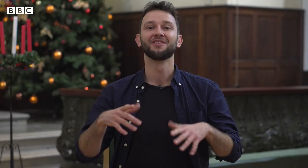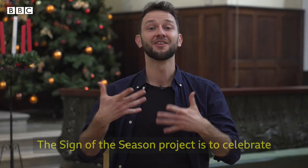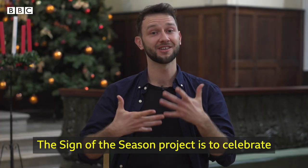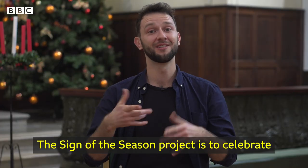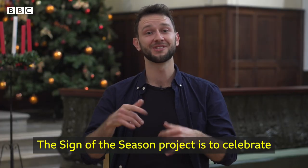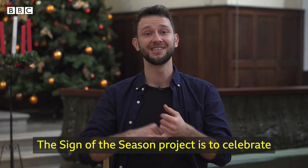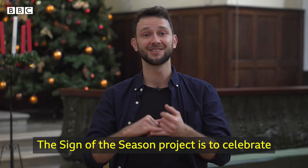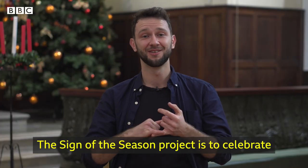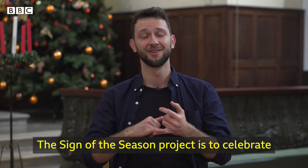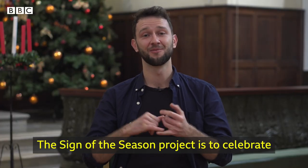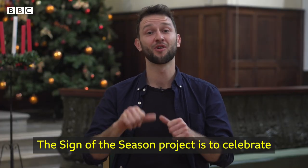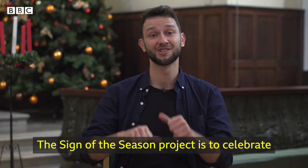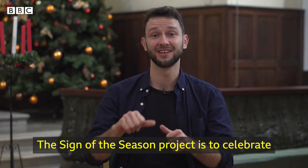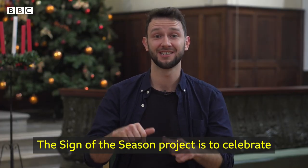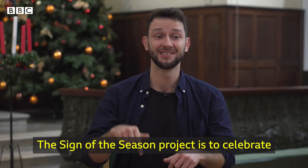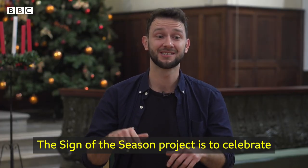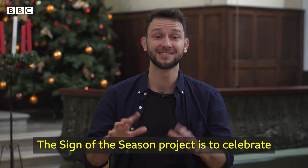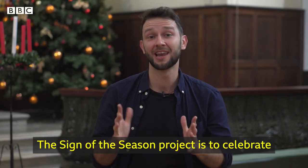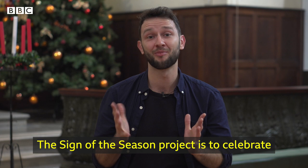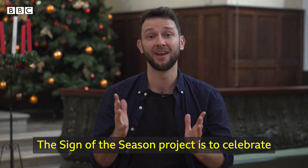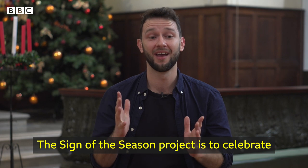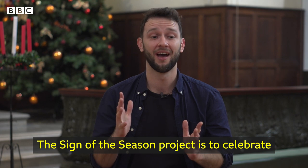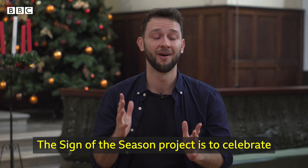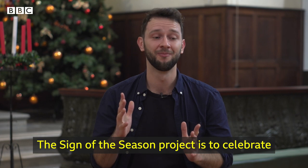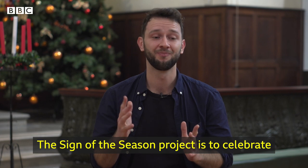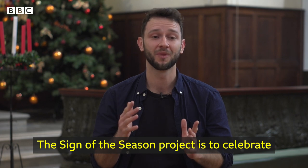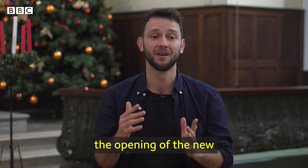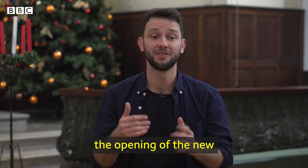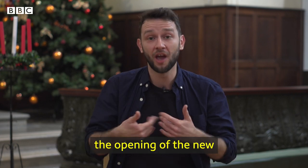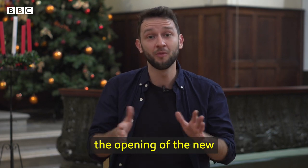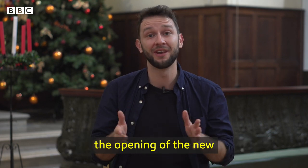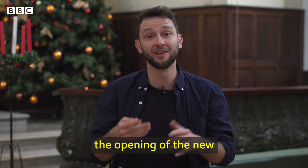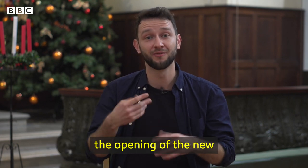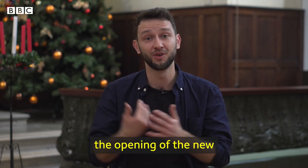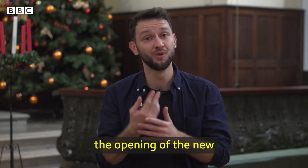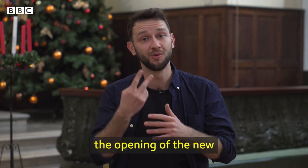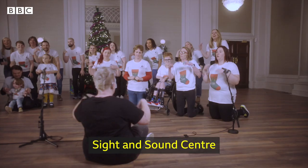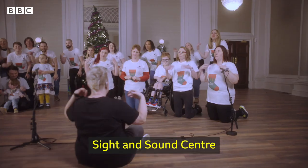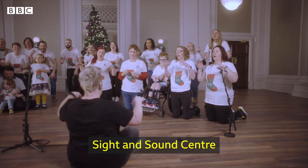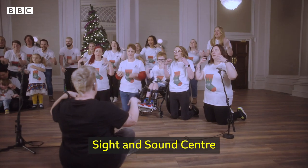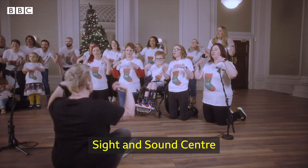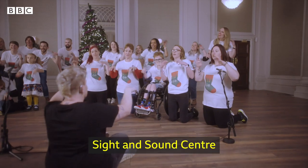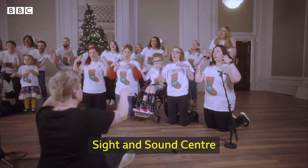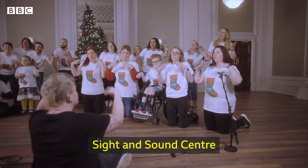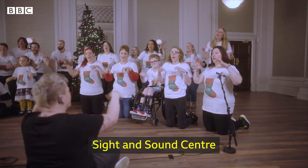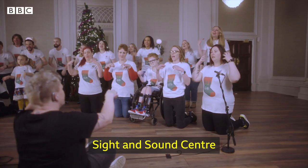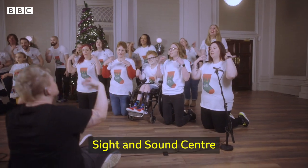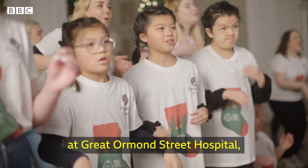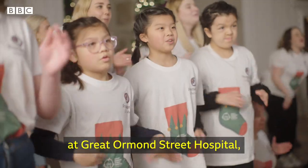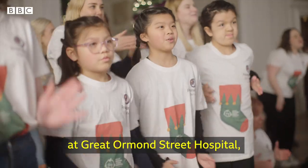The Sign of the Season project is to celebrate the opening of the new Sight and Sound Centre at